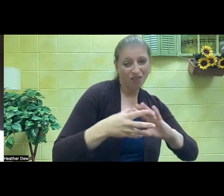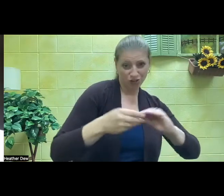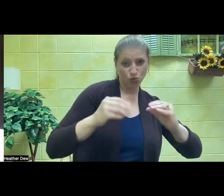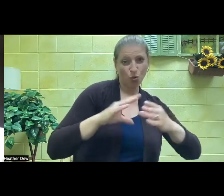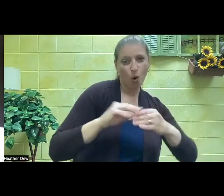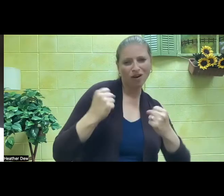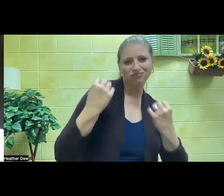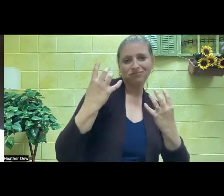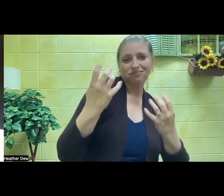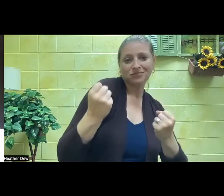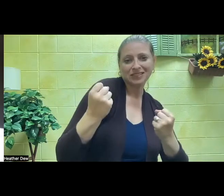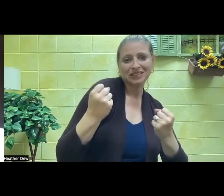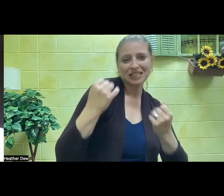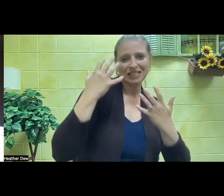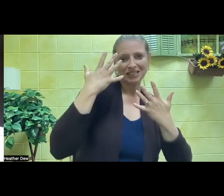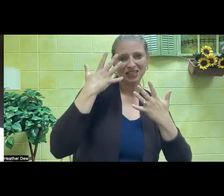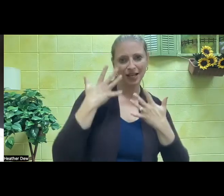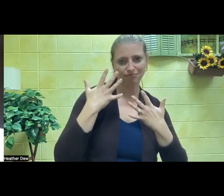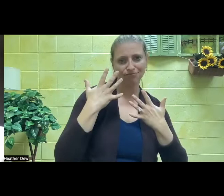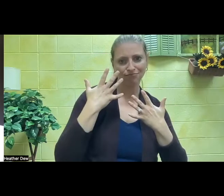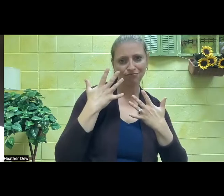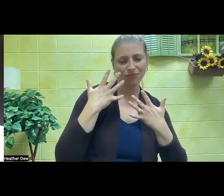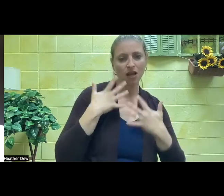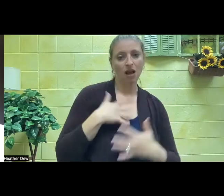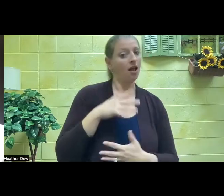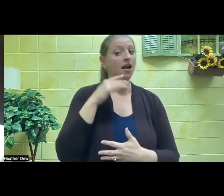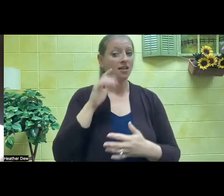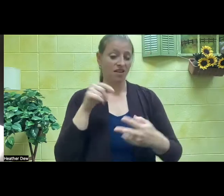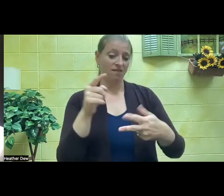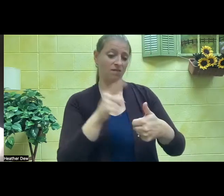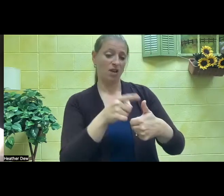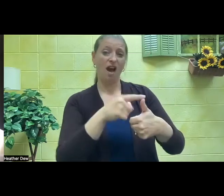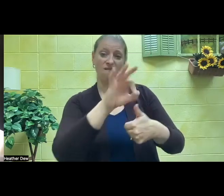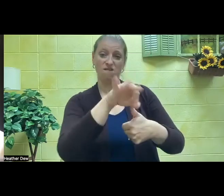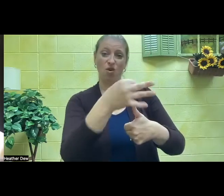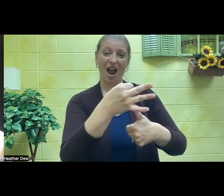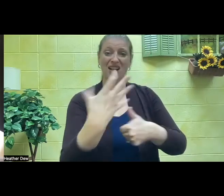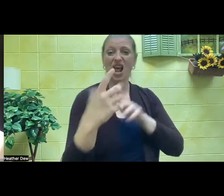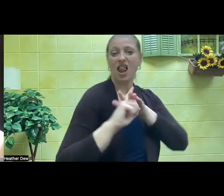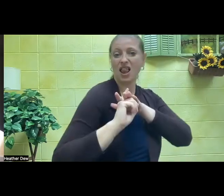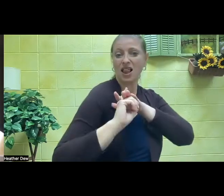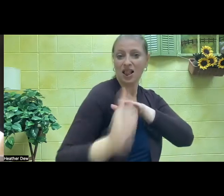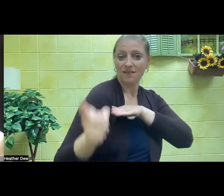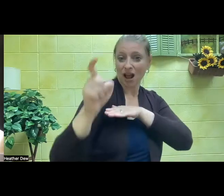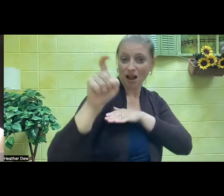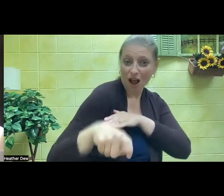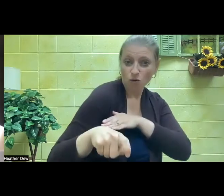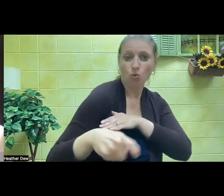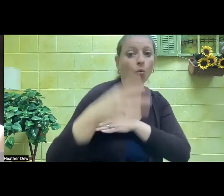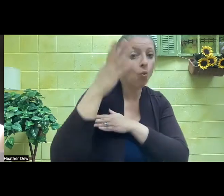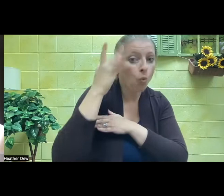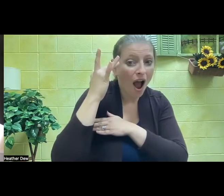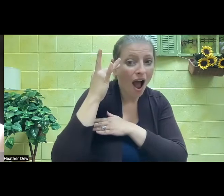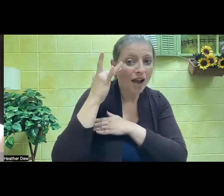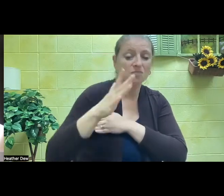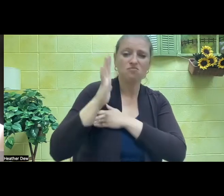sour. Papan told me why he had to leave France. It was because there was a time when the whole world